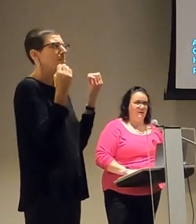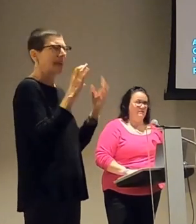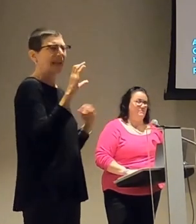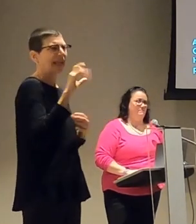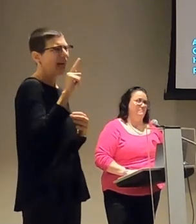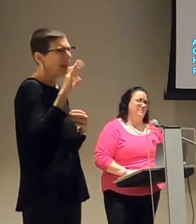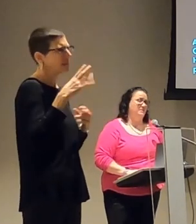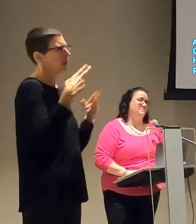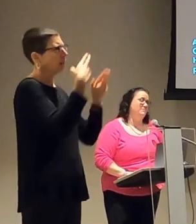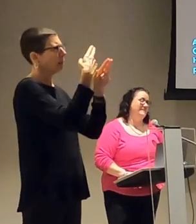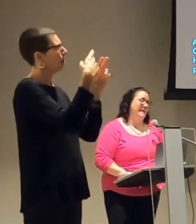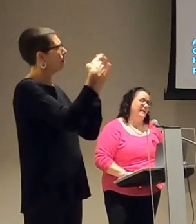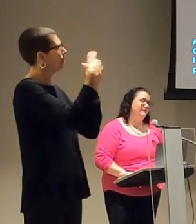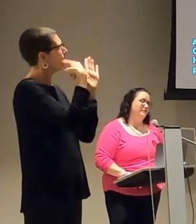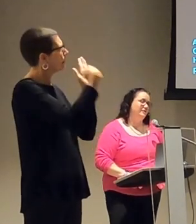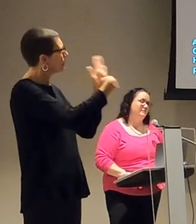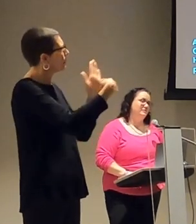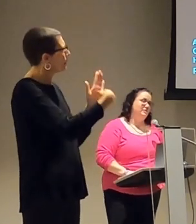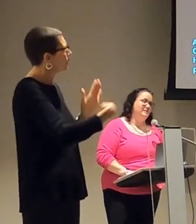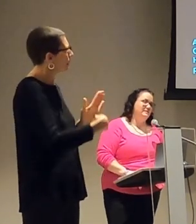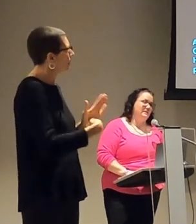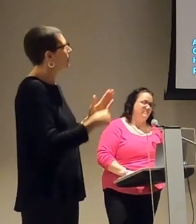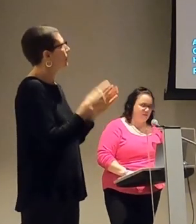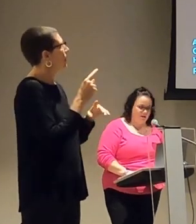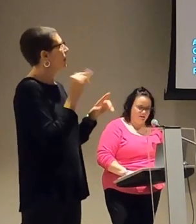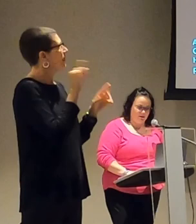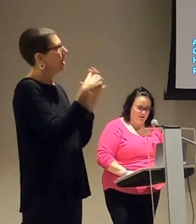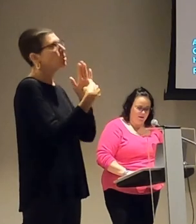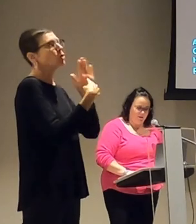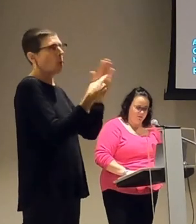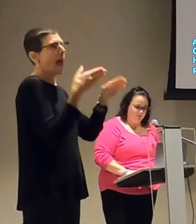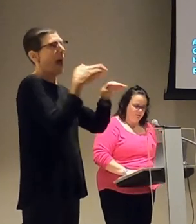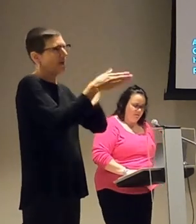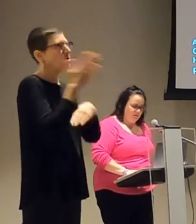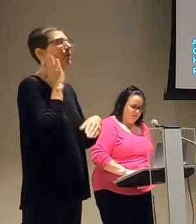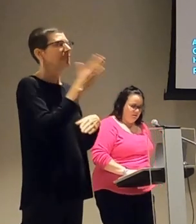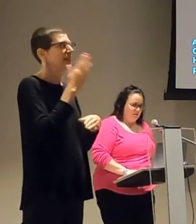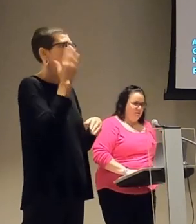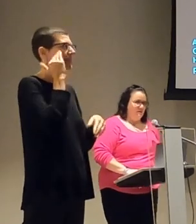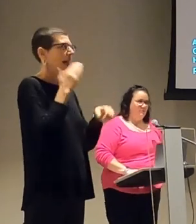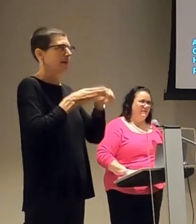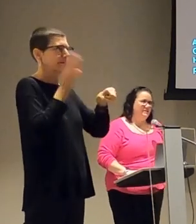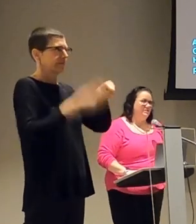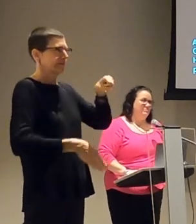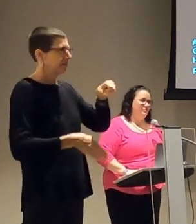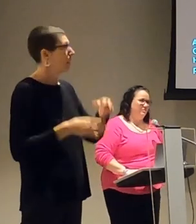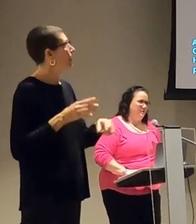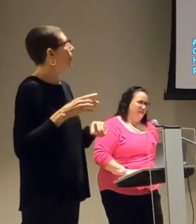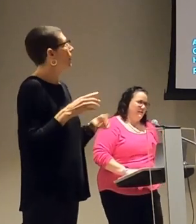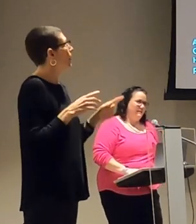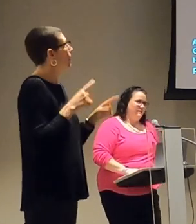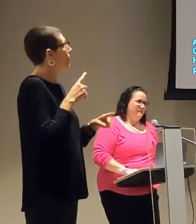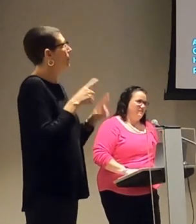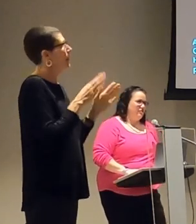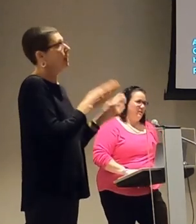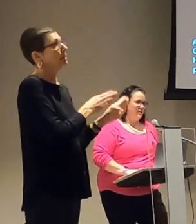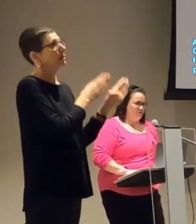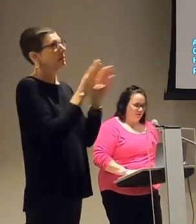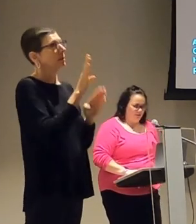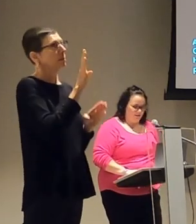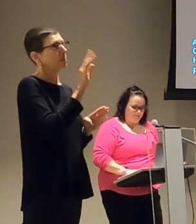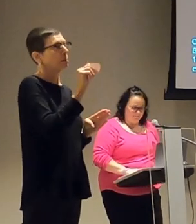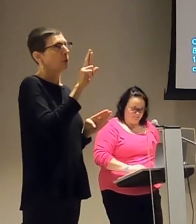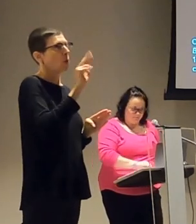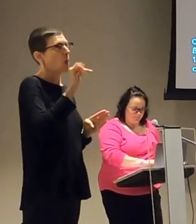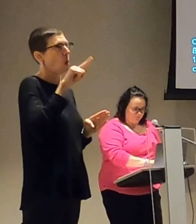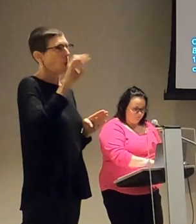here, again, depicting the moments after she has decapitated Goliath. But we get to the Baroque period and things change